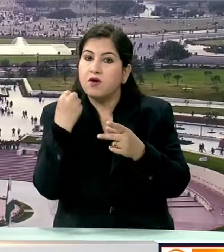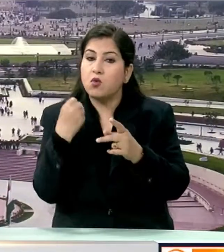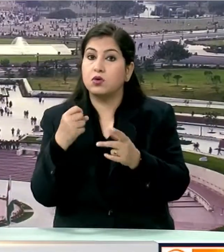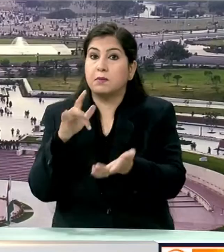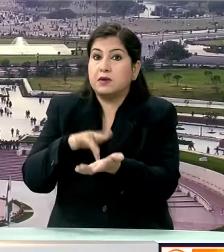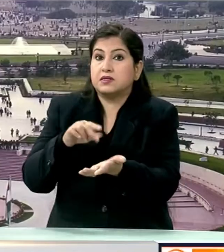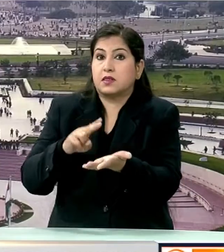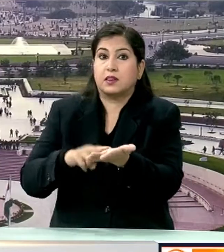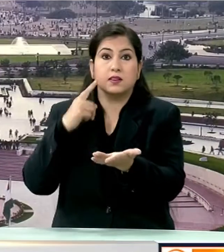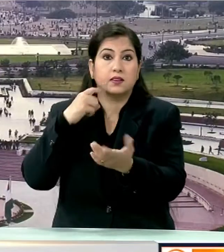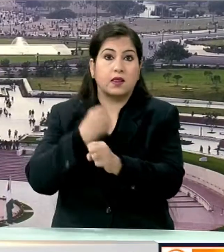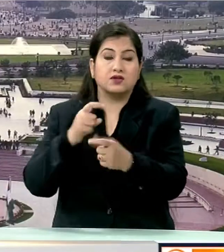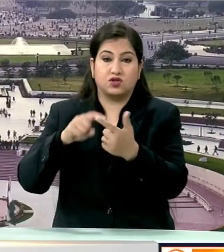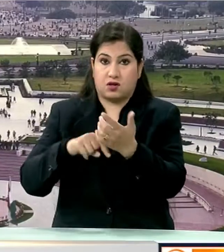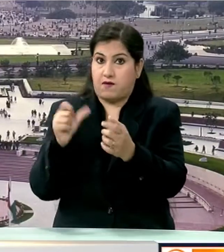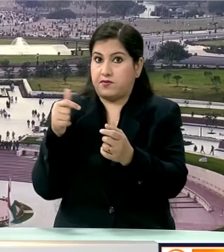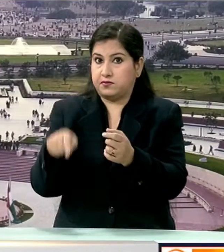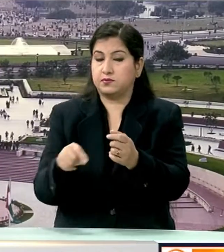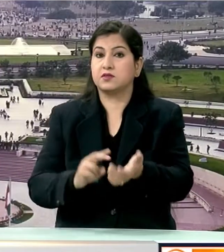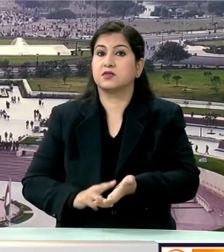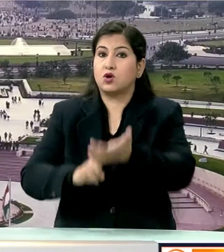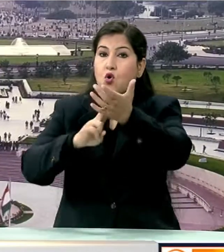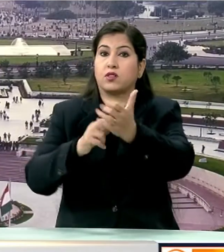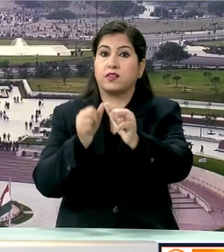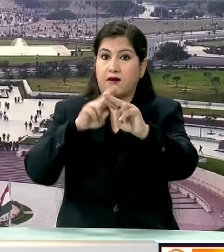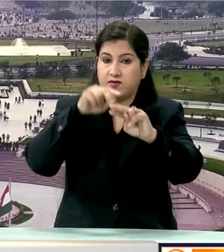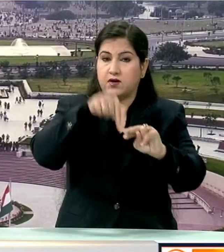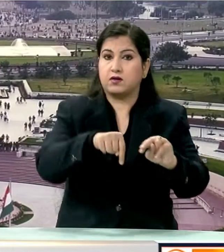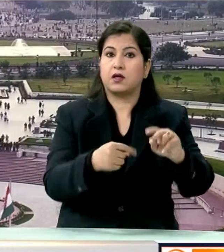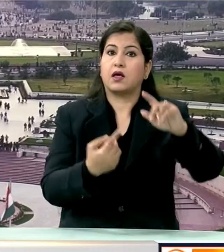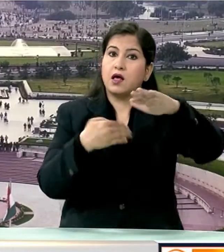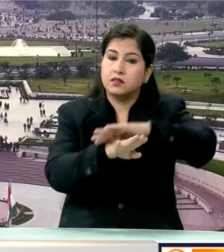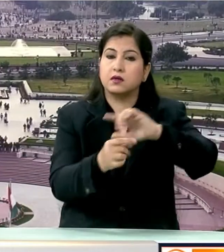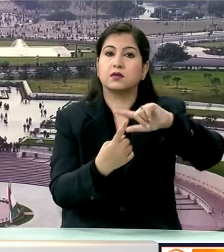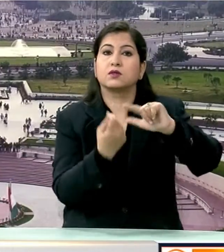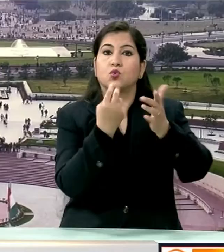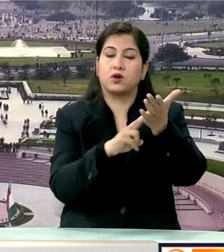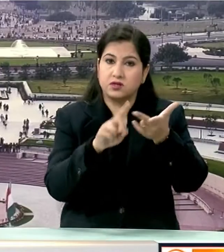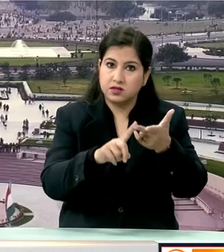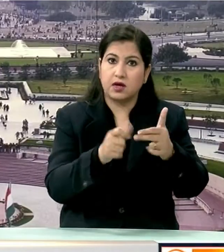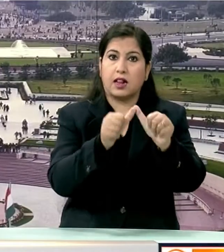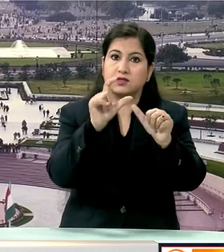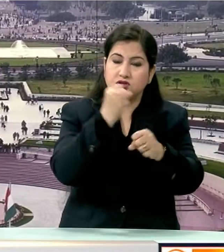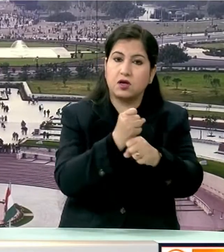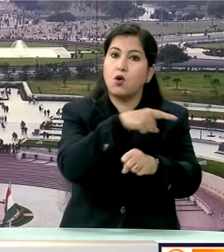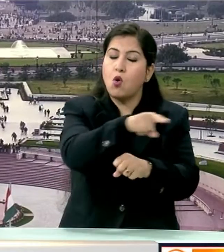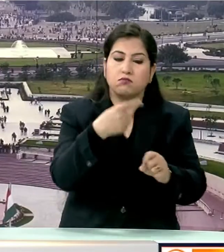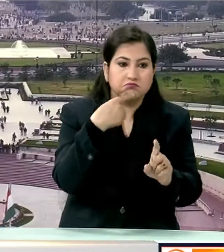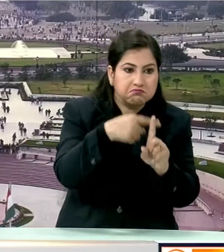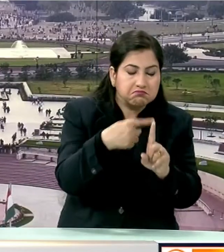Nigeria last week. North African countries Tunisia, Algeria and Egypt have also confirmed cases of the